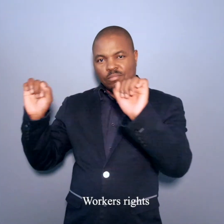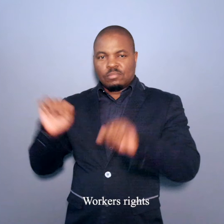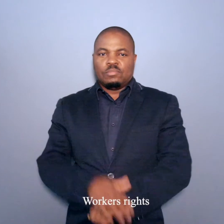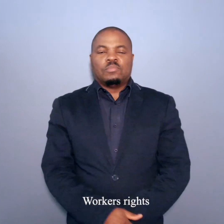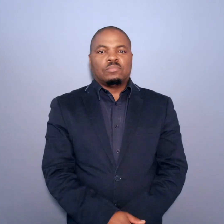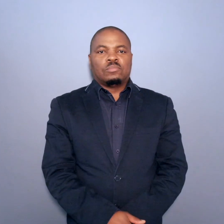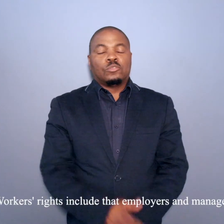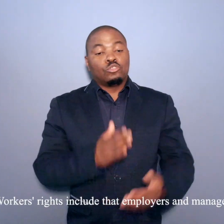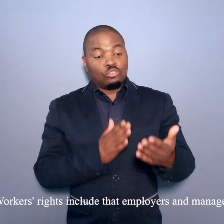Workers' rights.